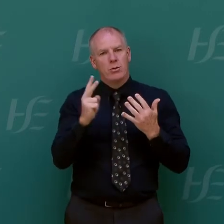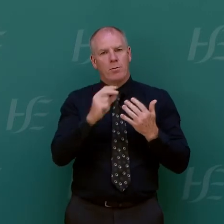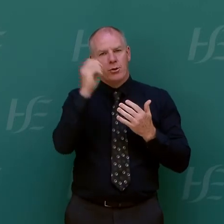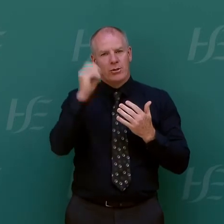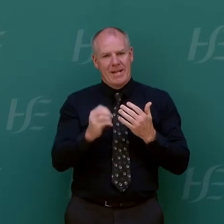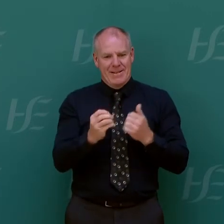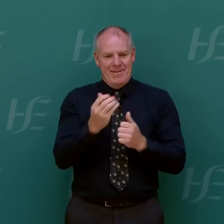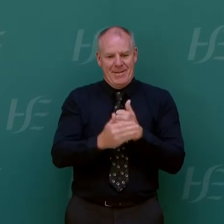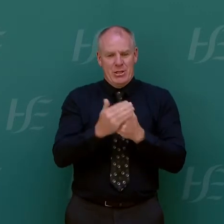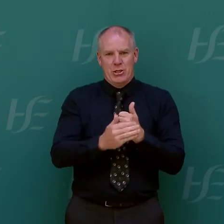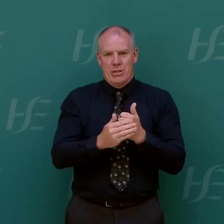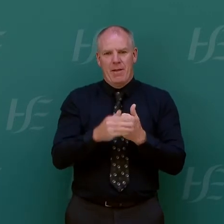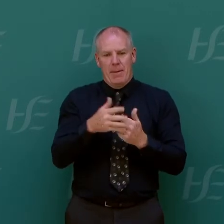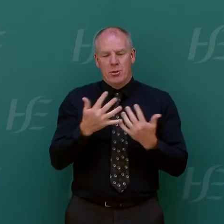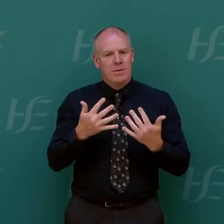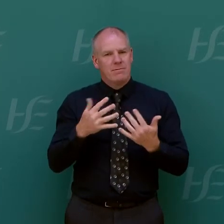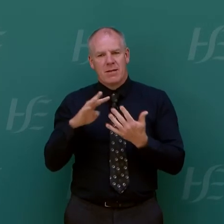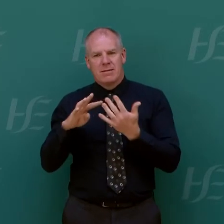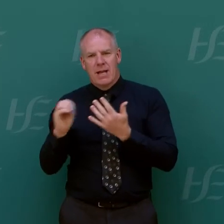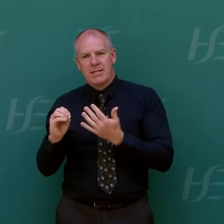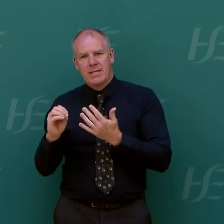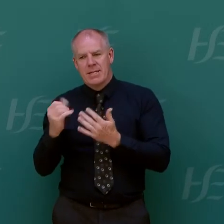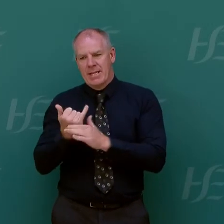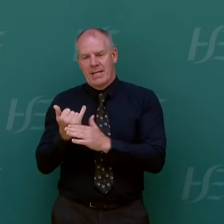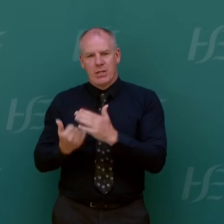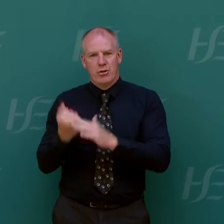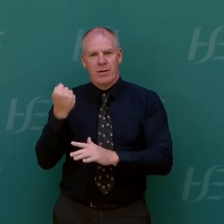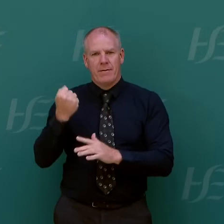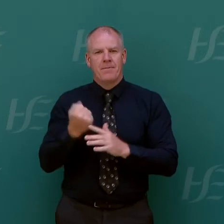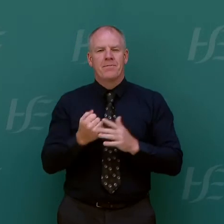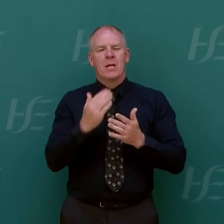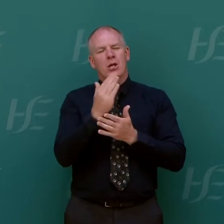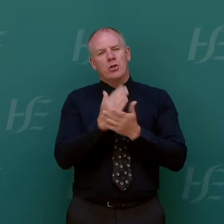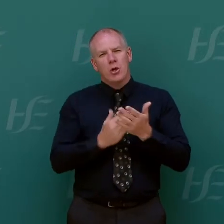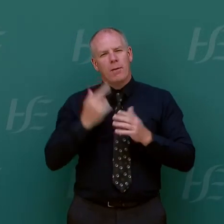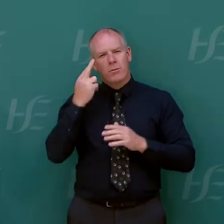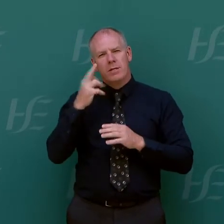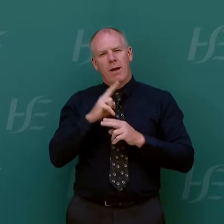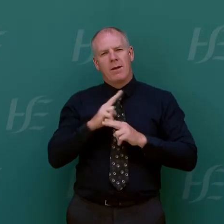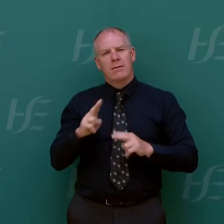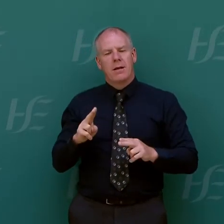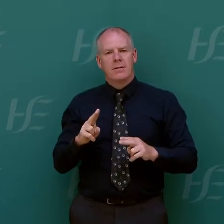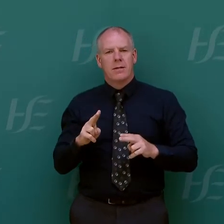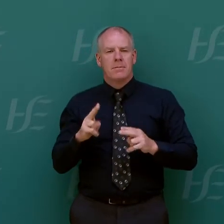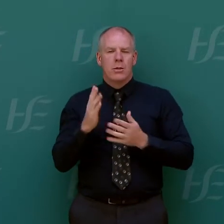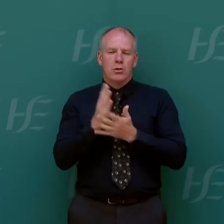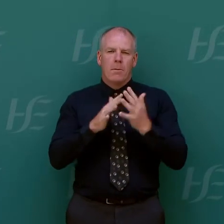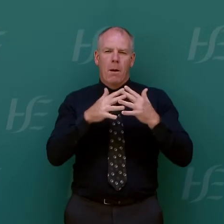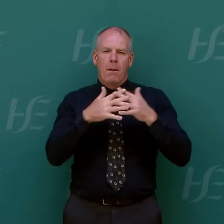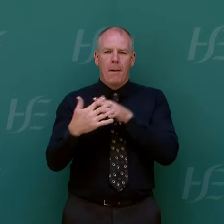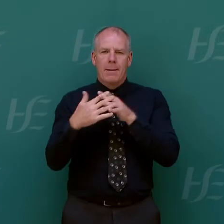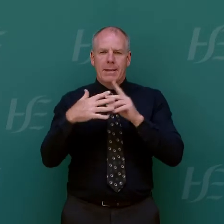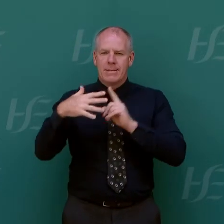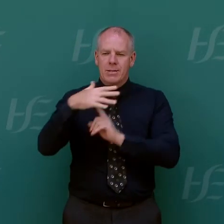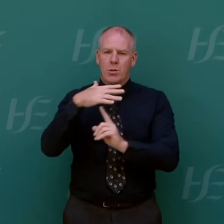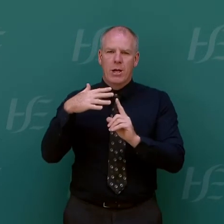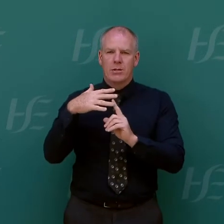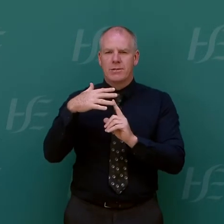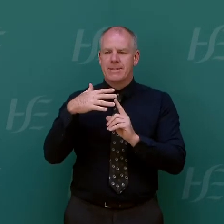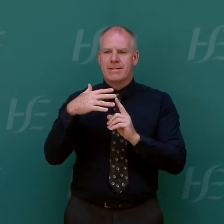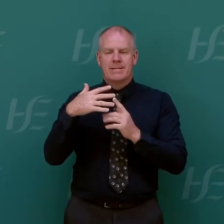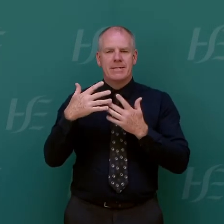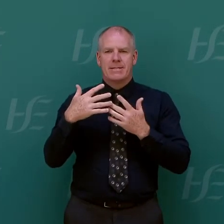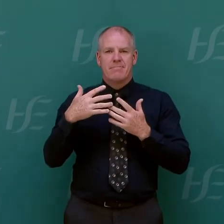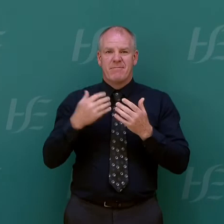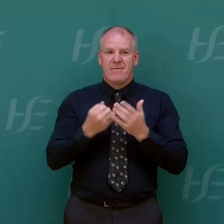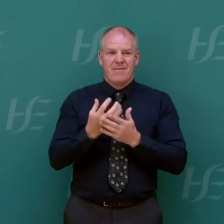for last week, so not at 90%. Some of the outliers can be some of the more complex cases that we just described earlier